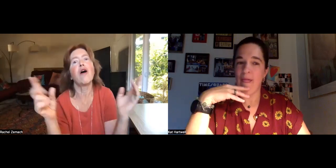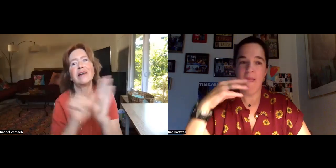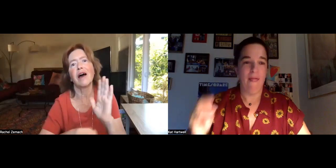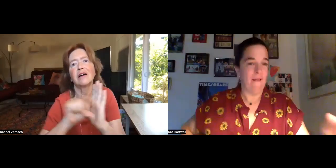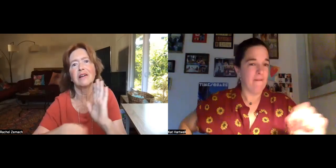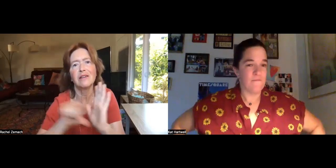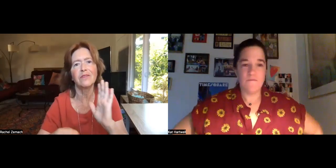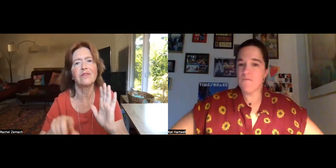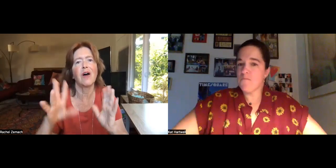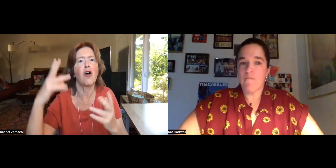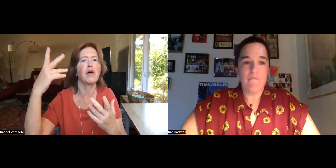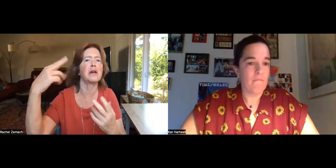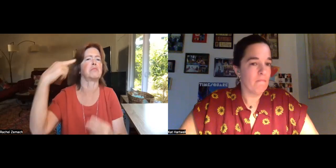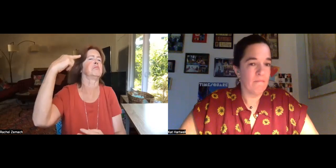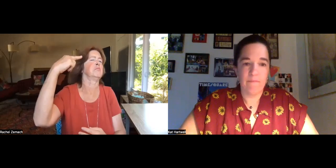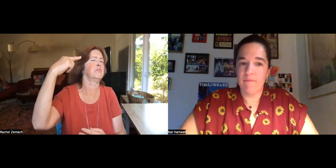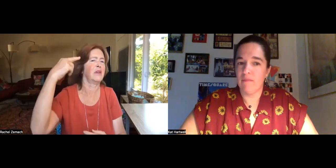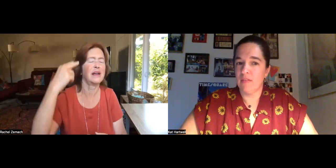very negative, very.